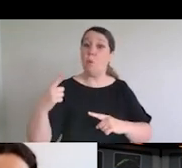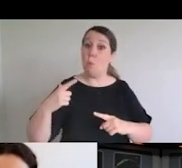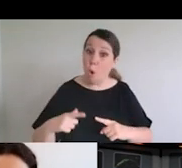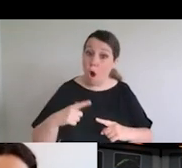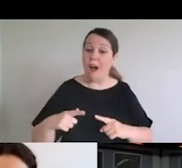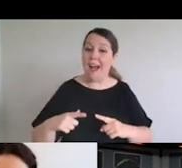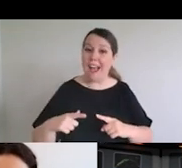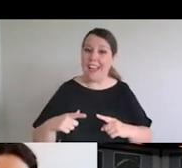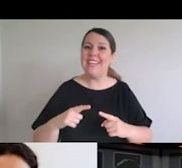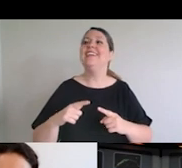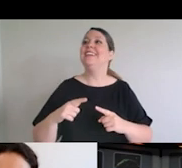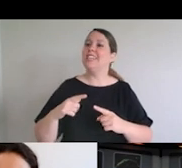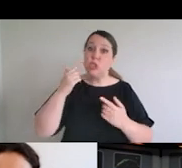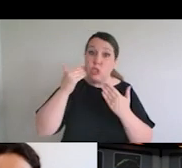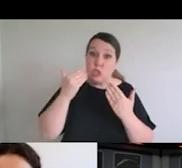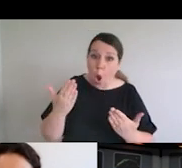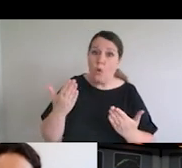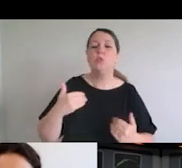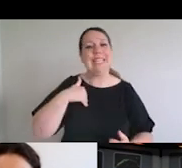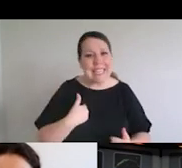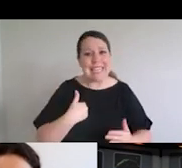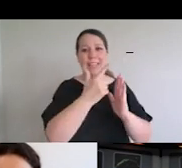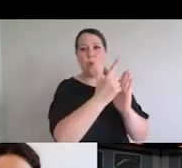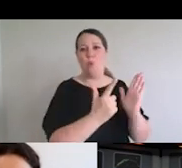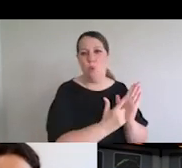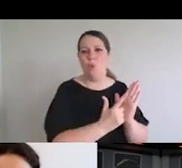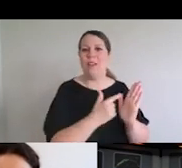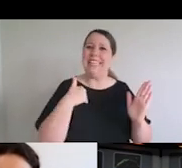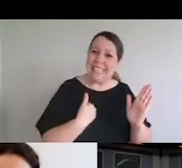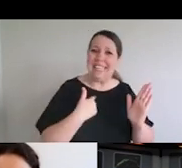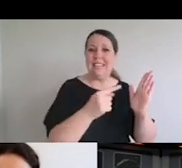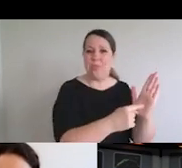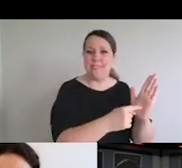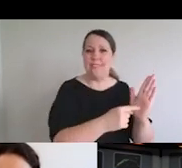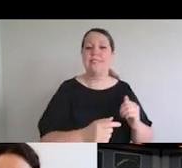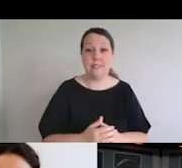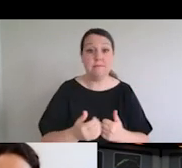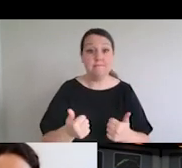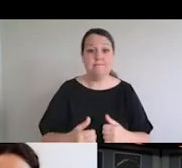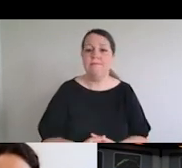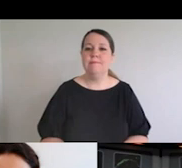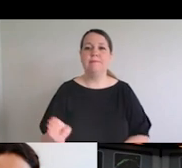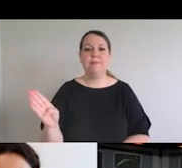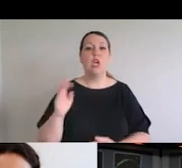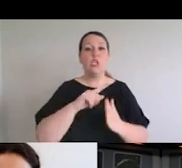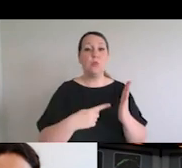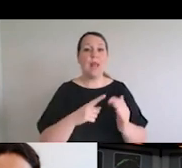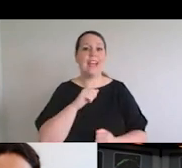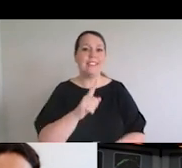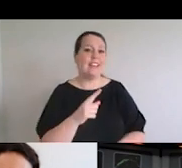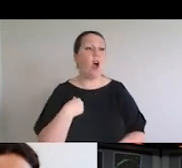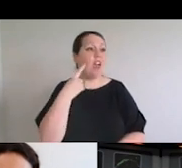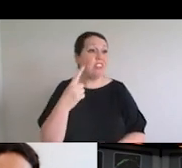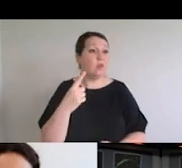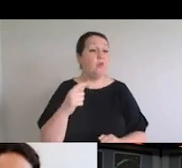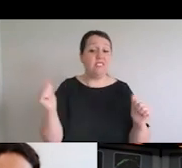Thank you so much, David. I think we've been doing that a lot, you know. Actually, if people that are watching us today